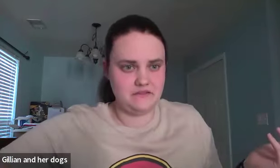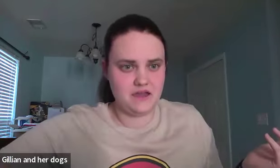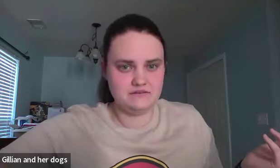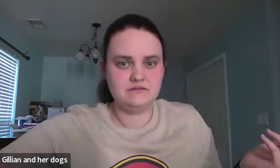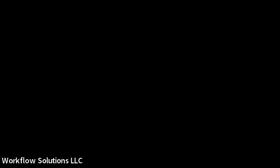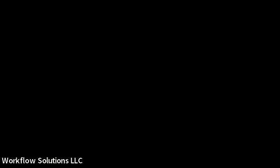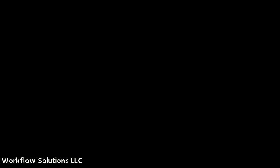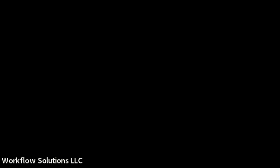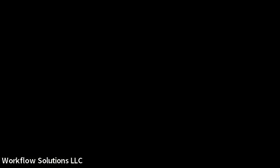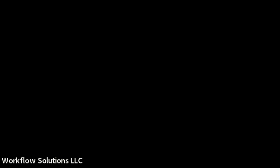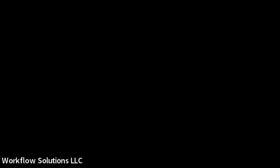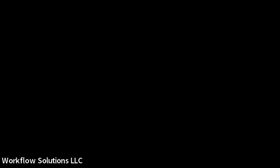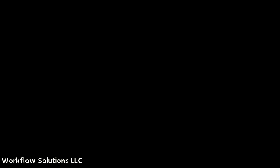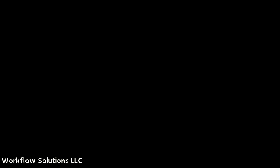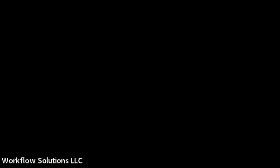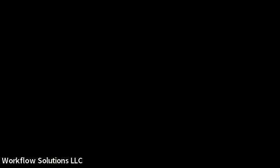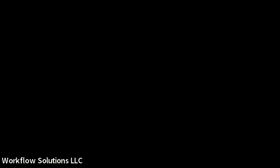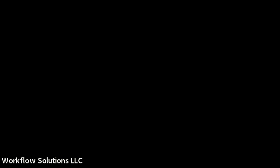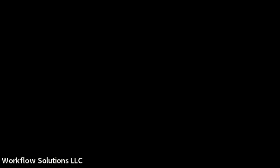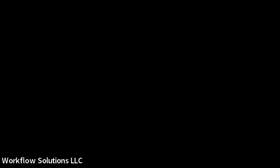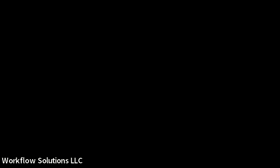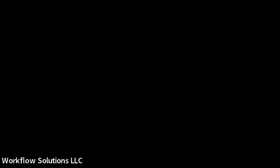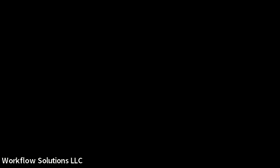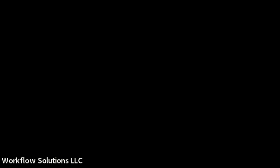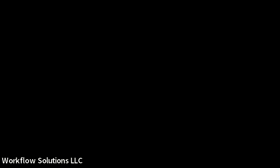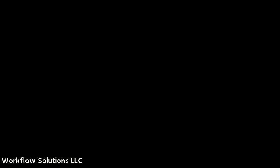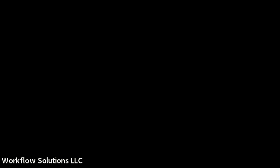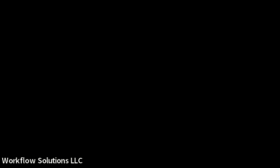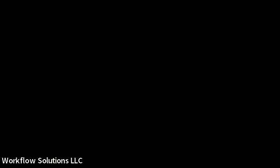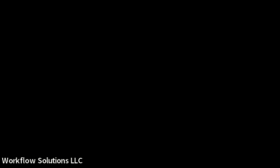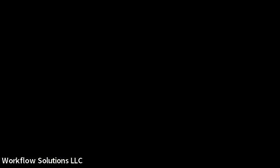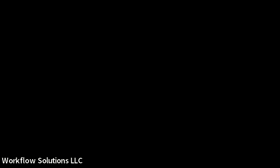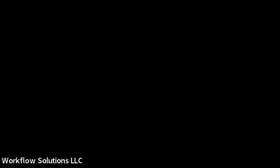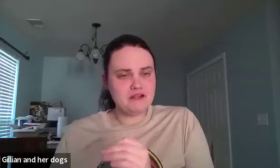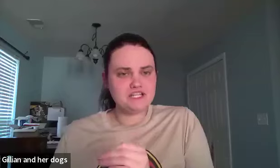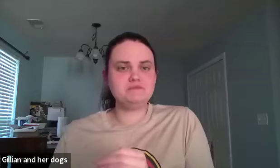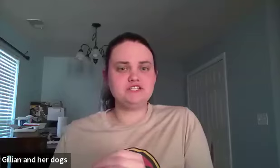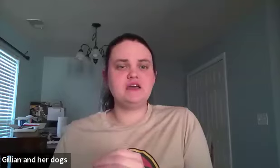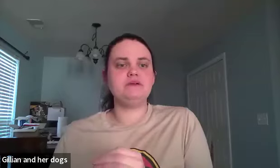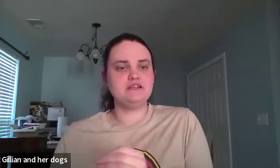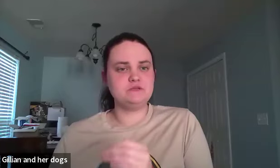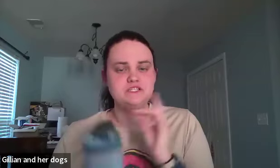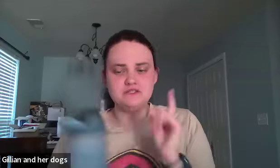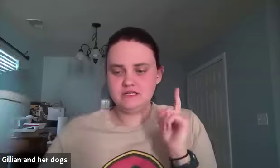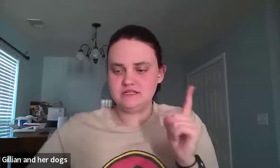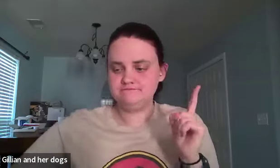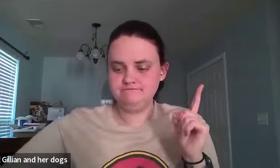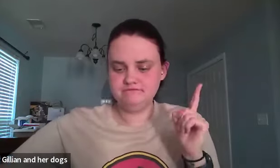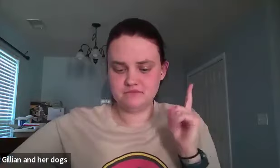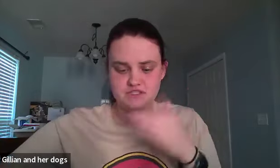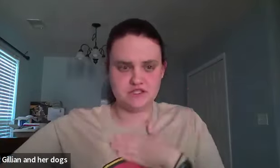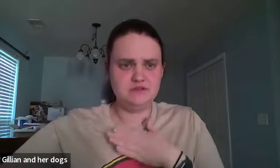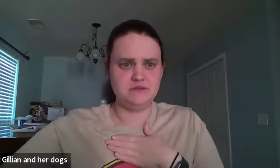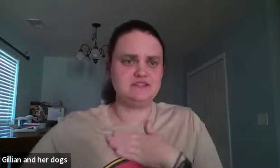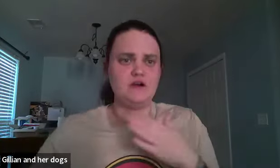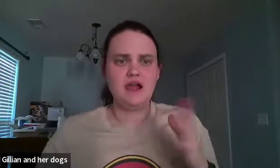that. Makes sense. Okay, I appreciate it. Hmm. But I'm glad you mentioned that because we do need, excuse me, sorry,